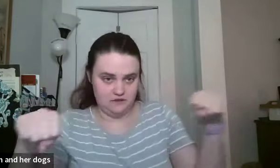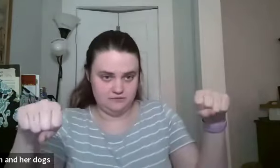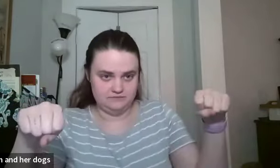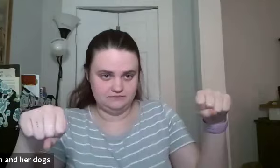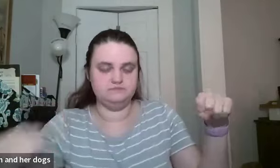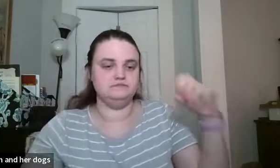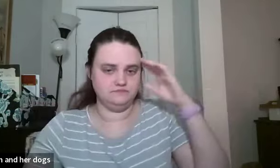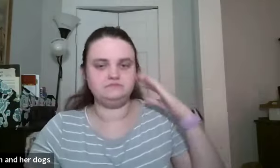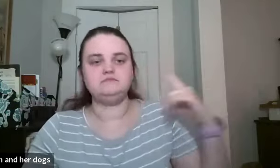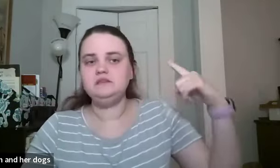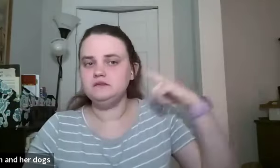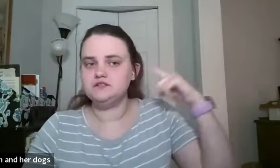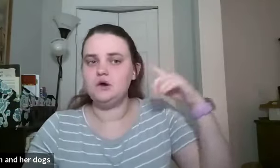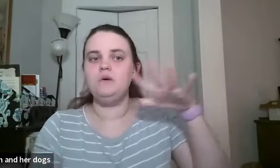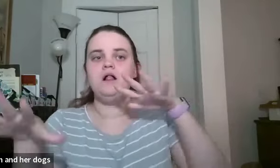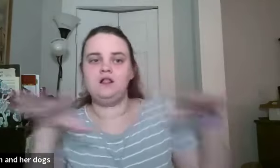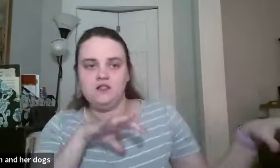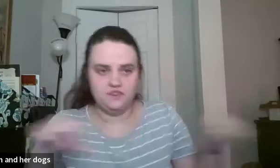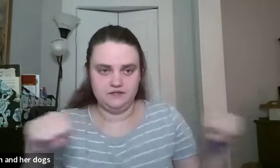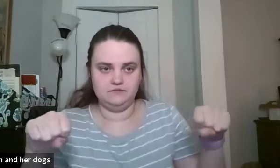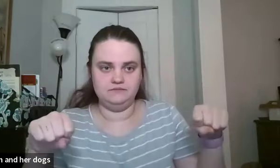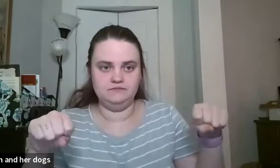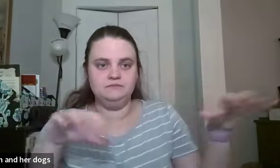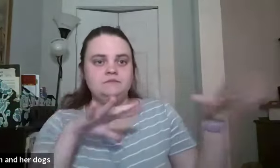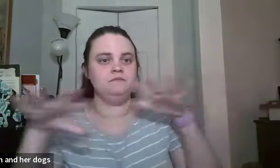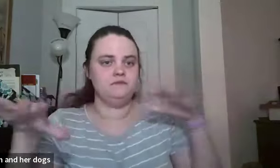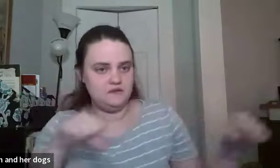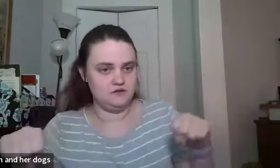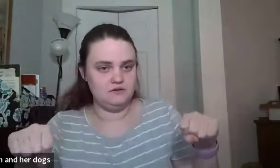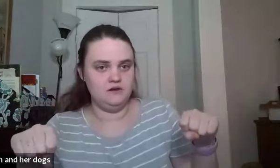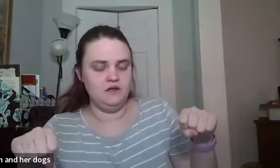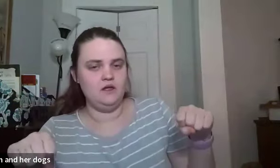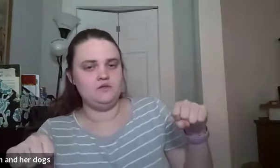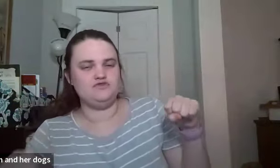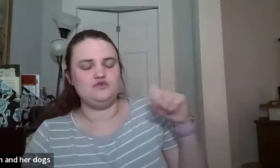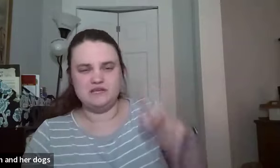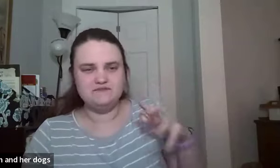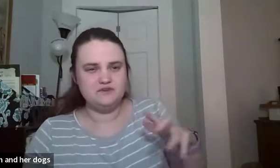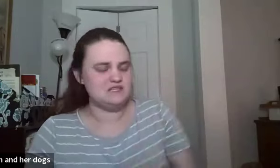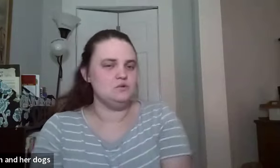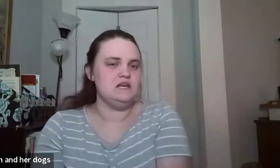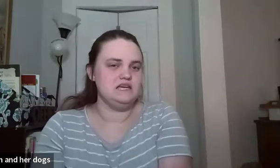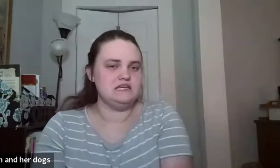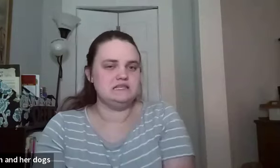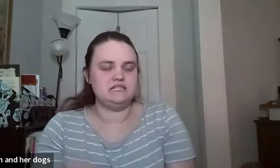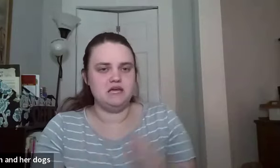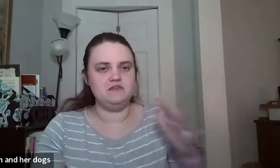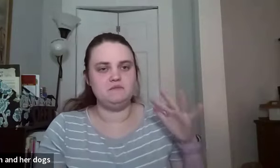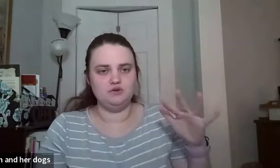Thunder. So thunder. Thunder. The reason for this one is it's making the motion